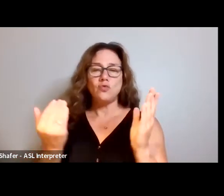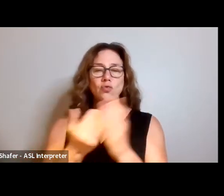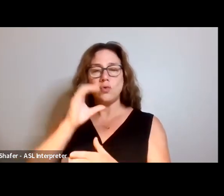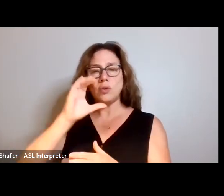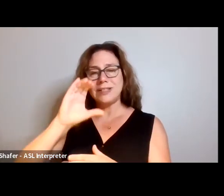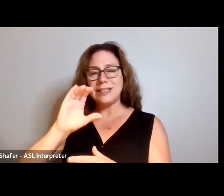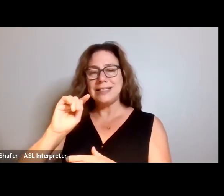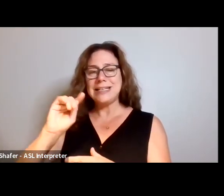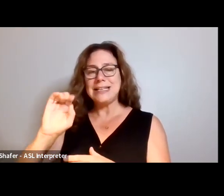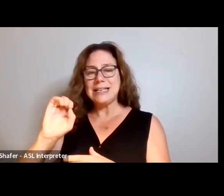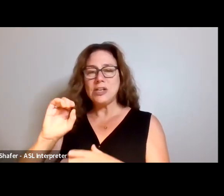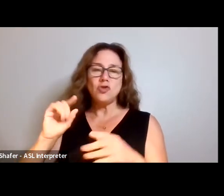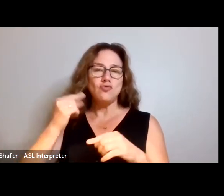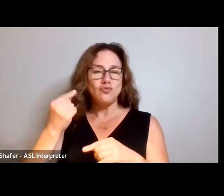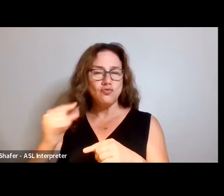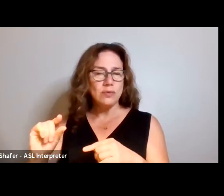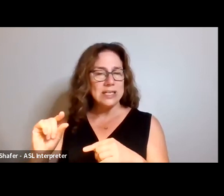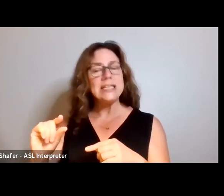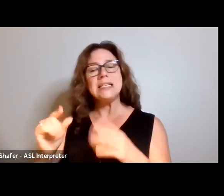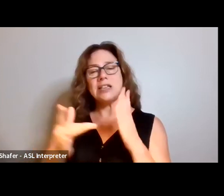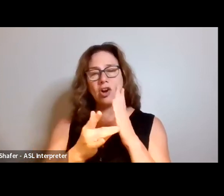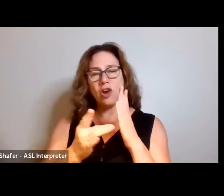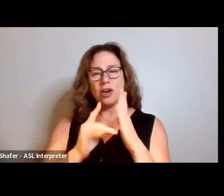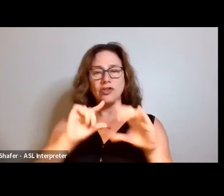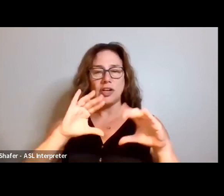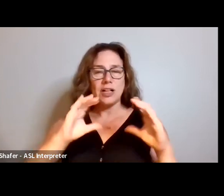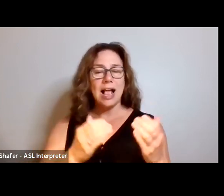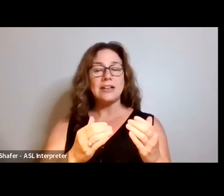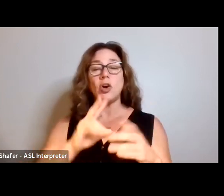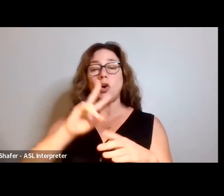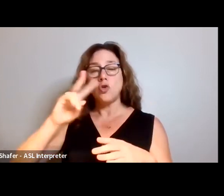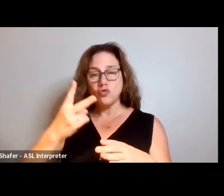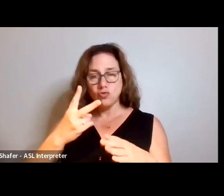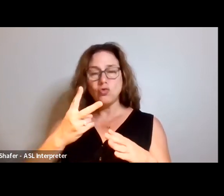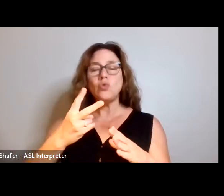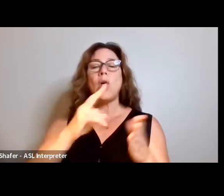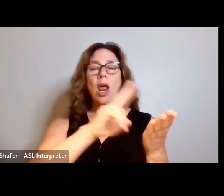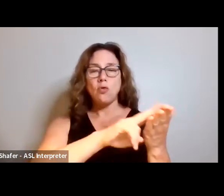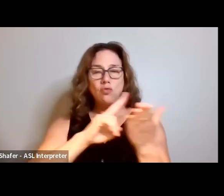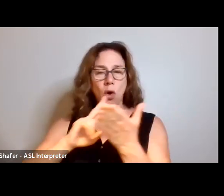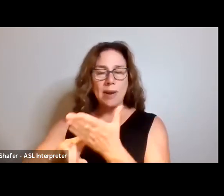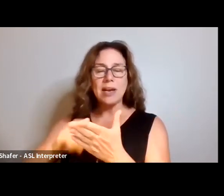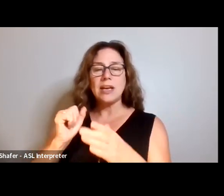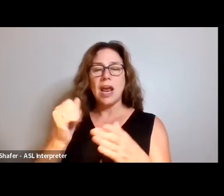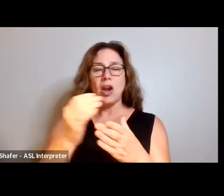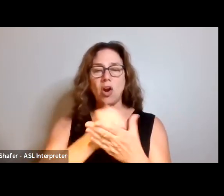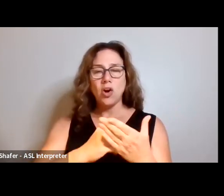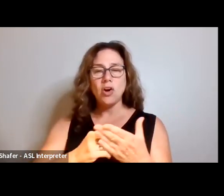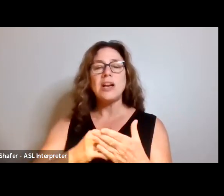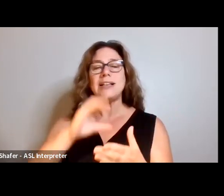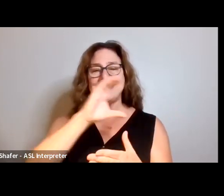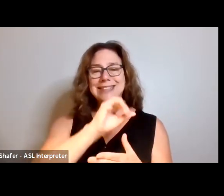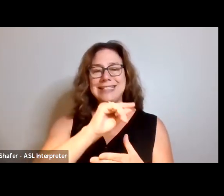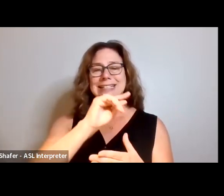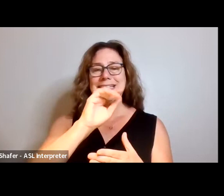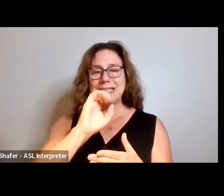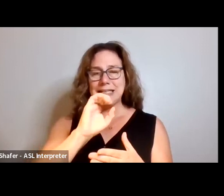dual enrollment, where students can earn CTE credit, science credit,